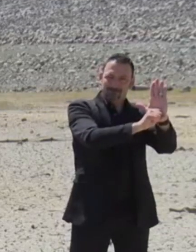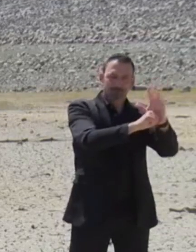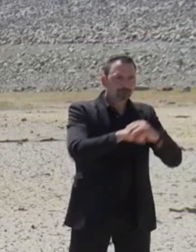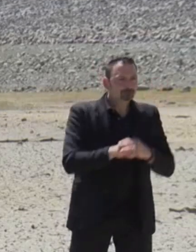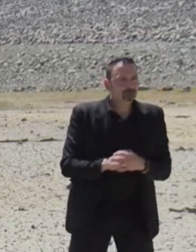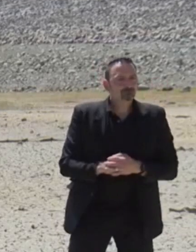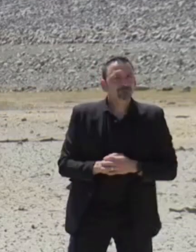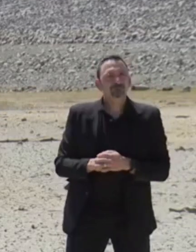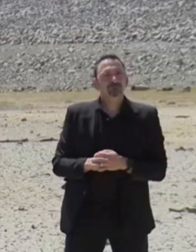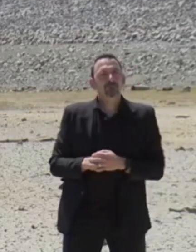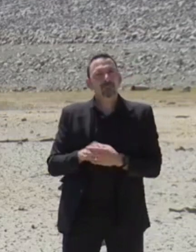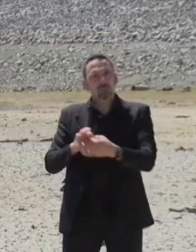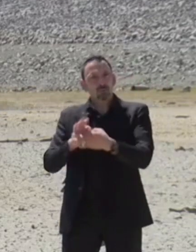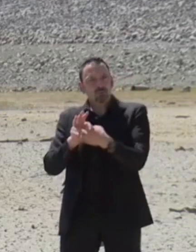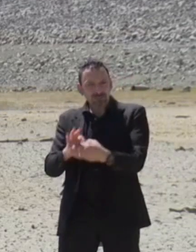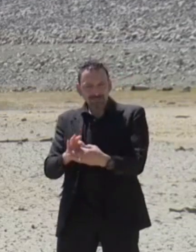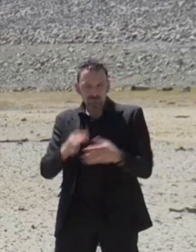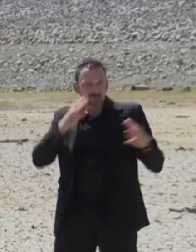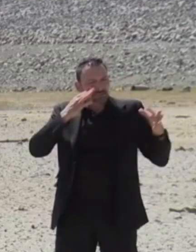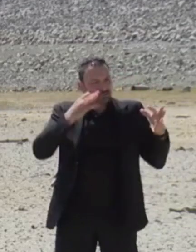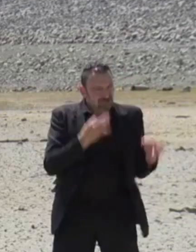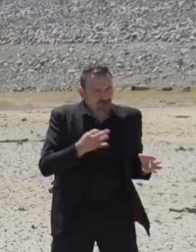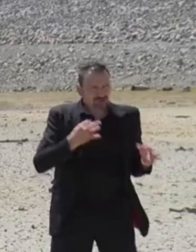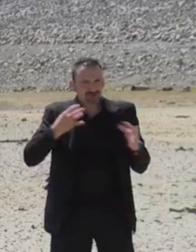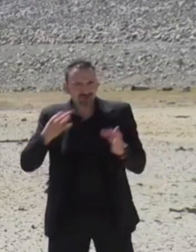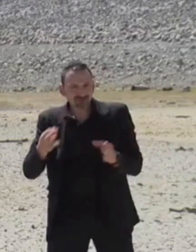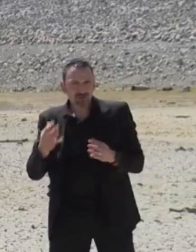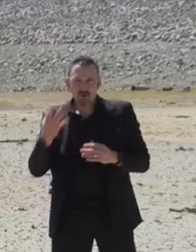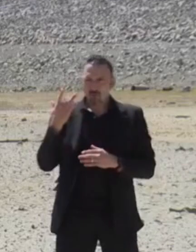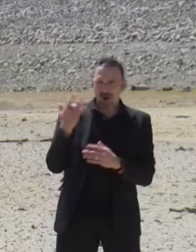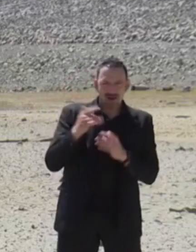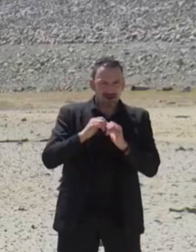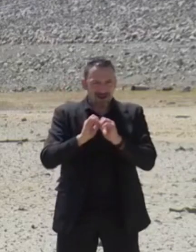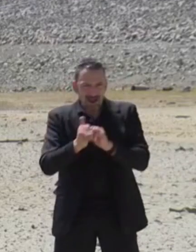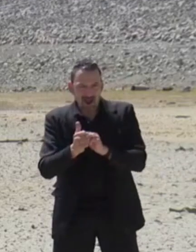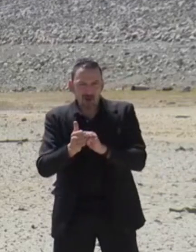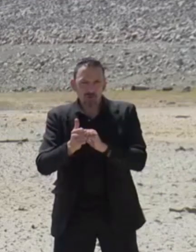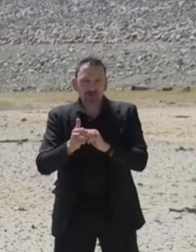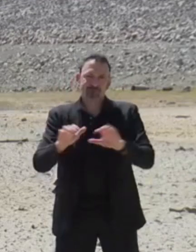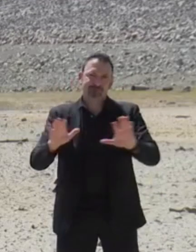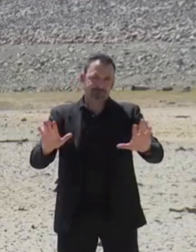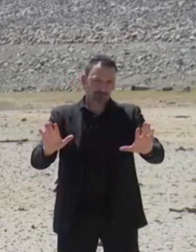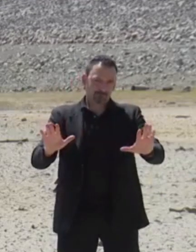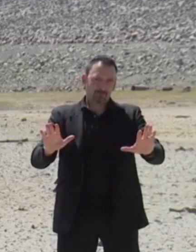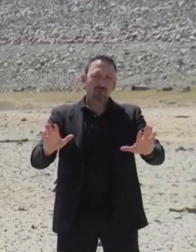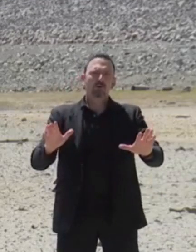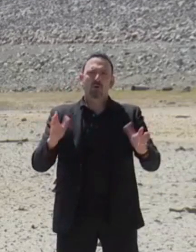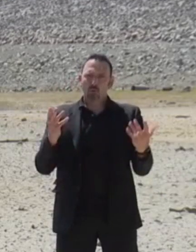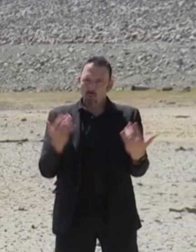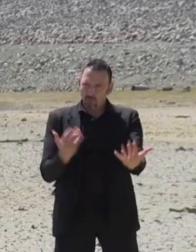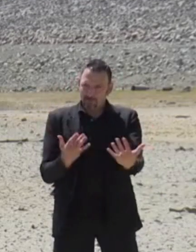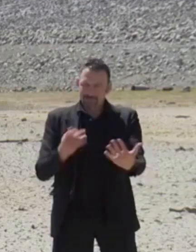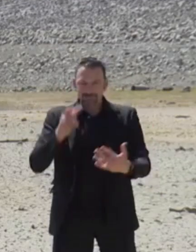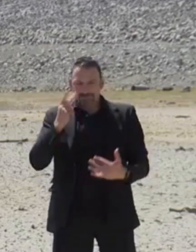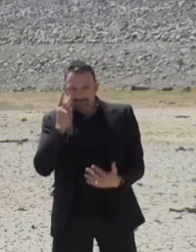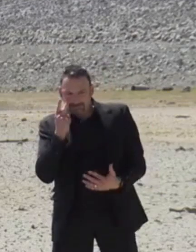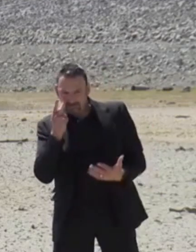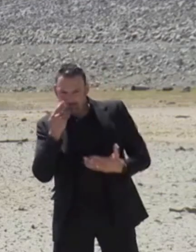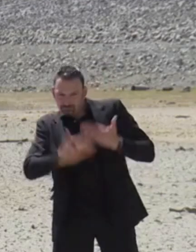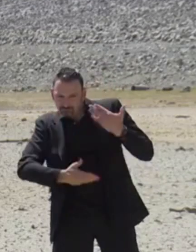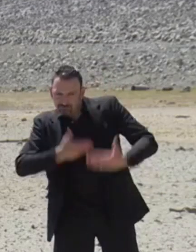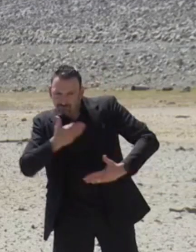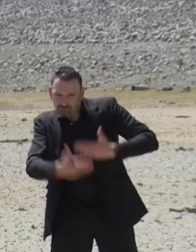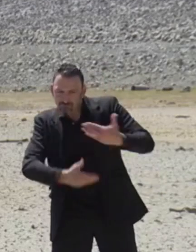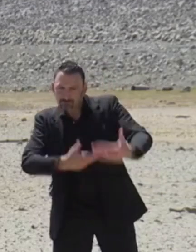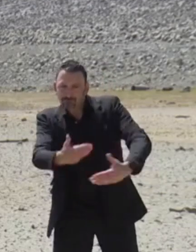to making determinations and decisions around mandates, we will make them as we see necessary.